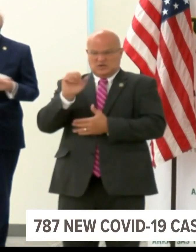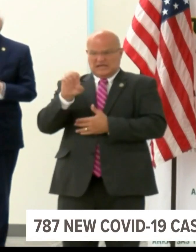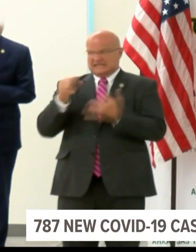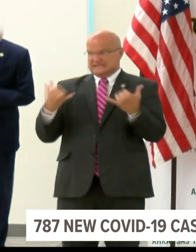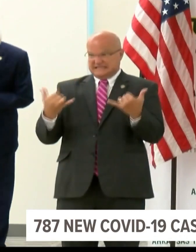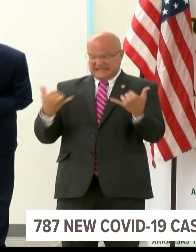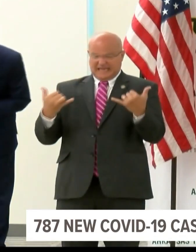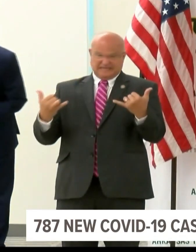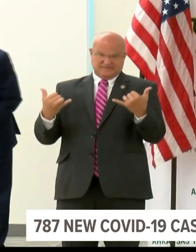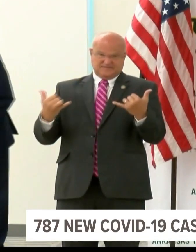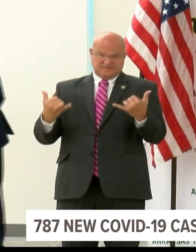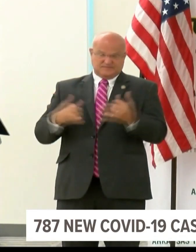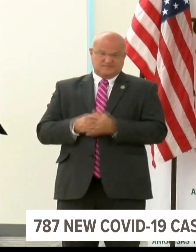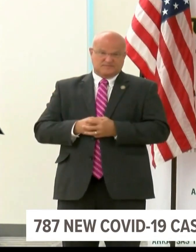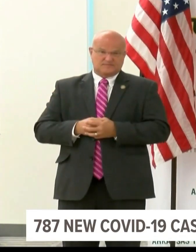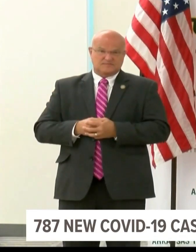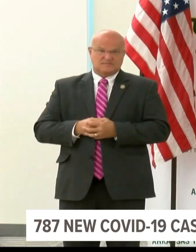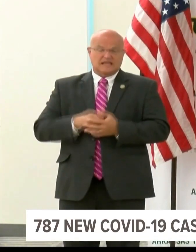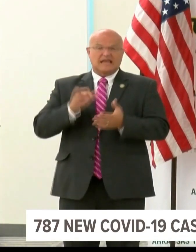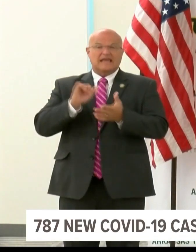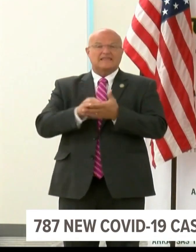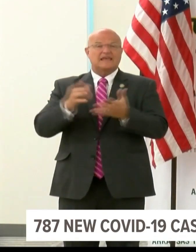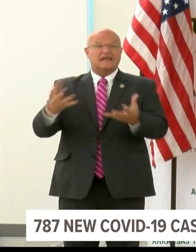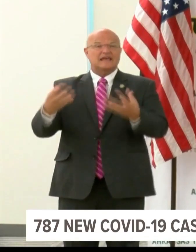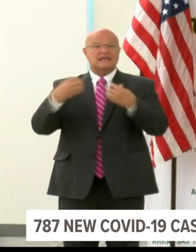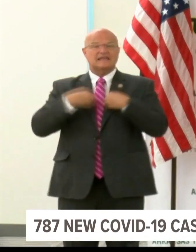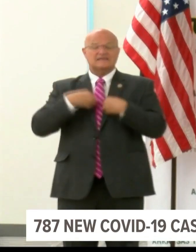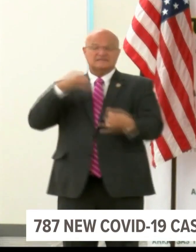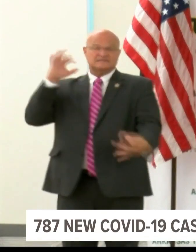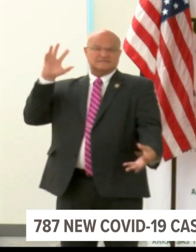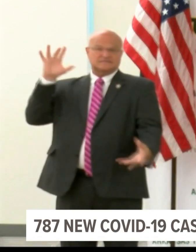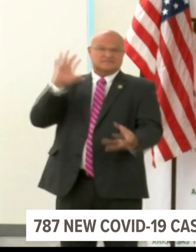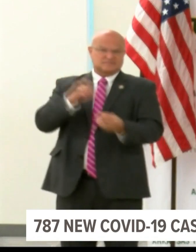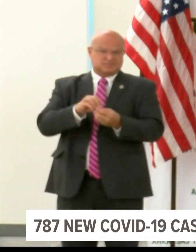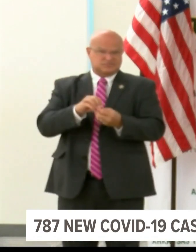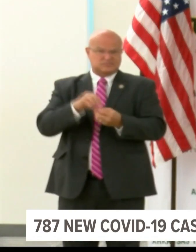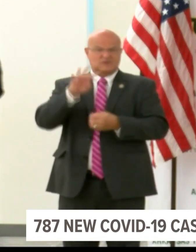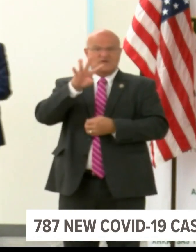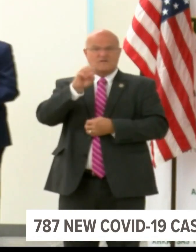today. And that gives us a total of